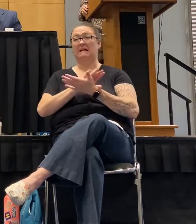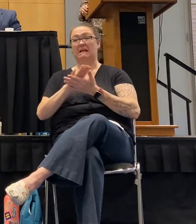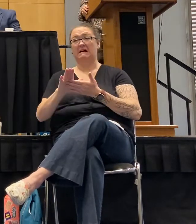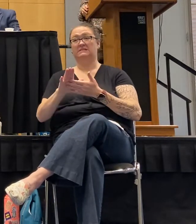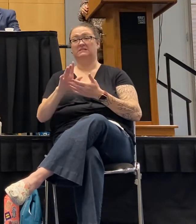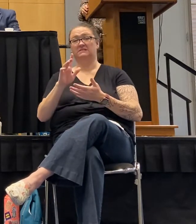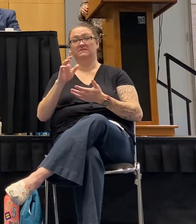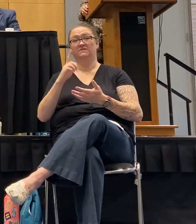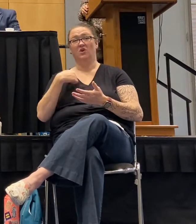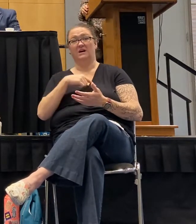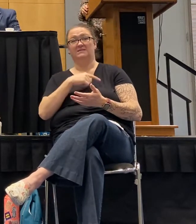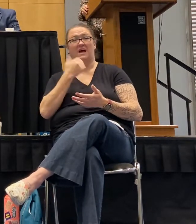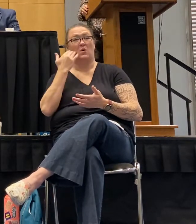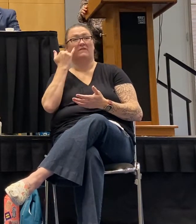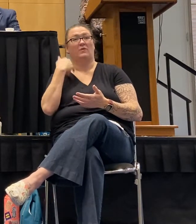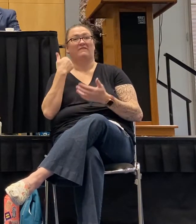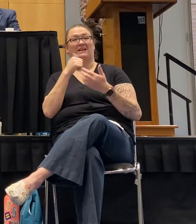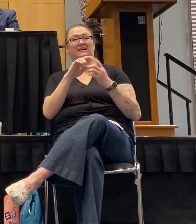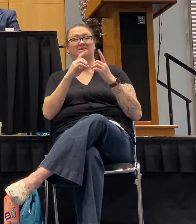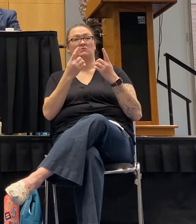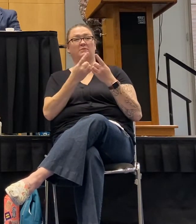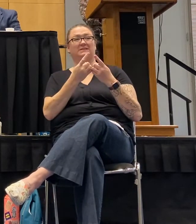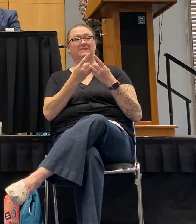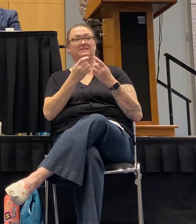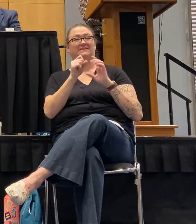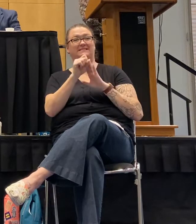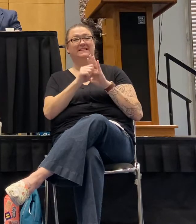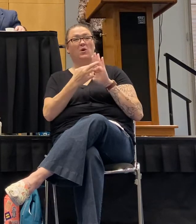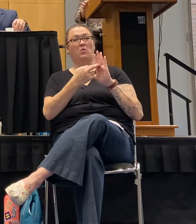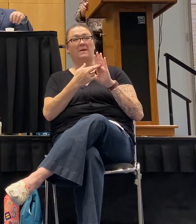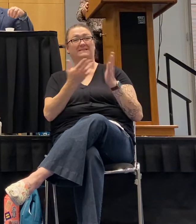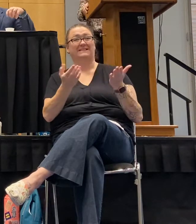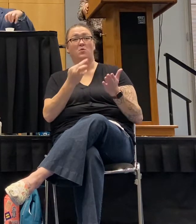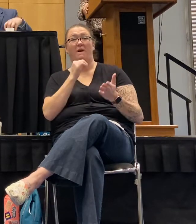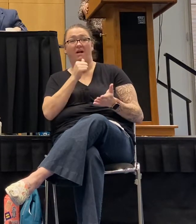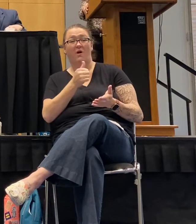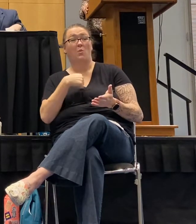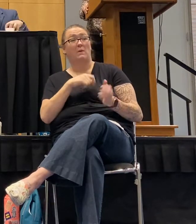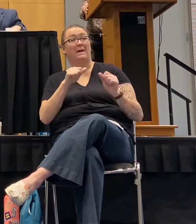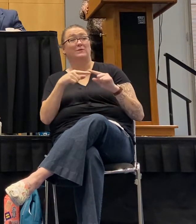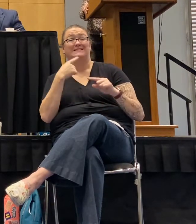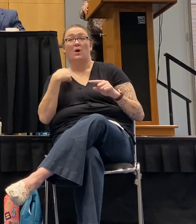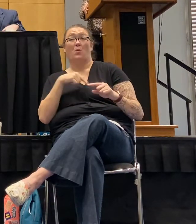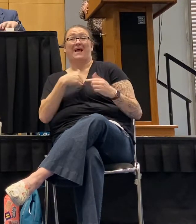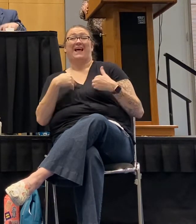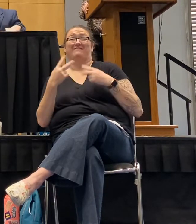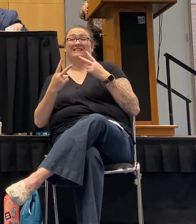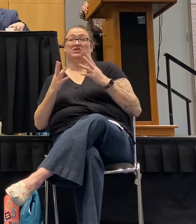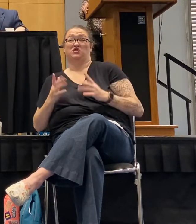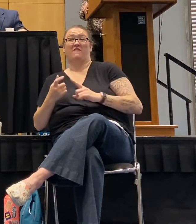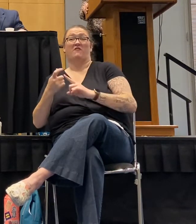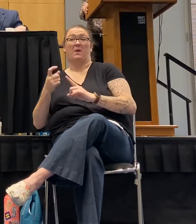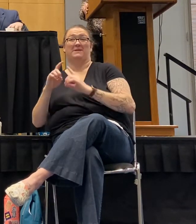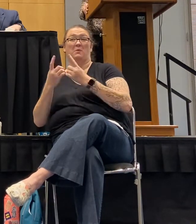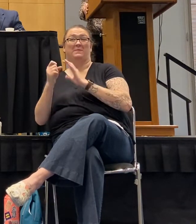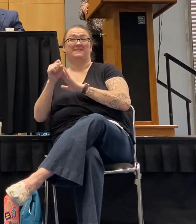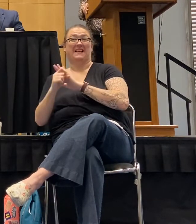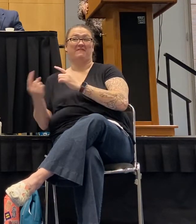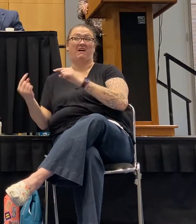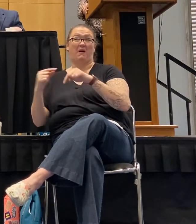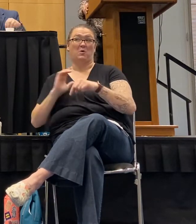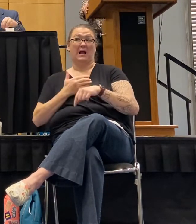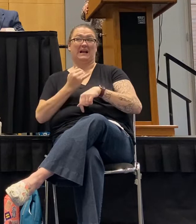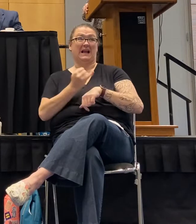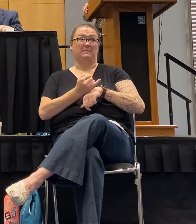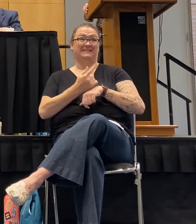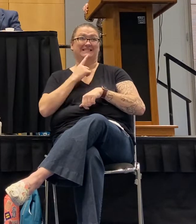us, and I don't know if we have any Department of State reps here or not, but where we were able to say, we had visitors from the Department of State come to our